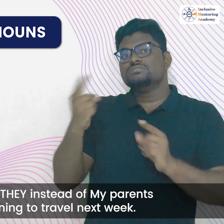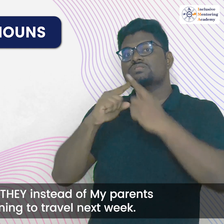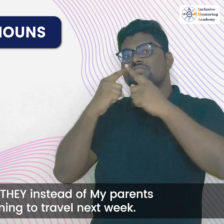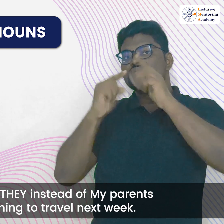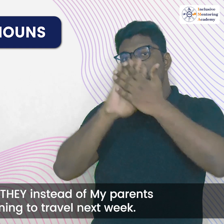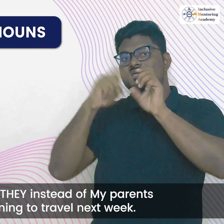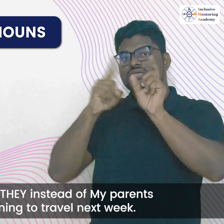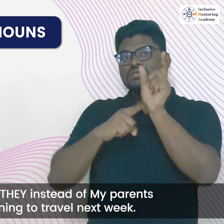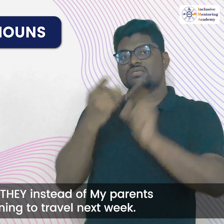travel next week.